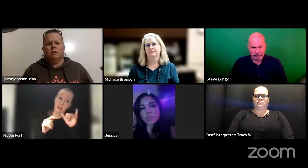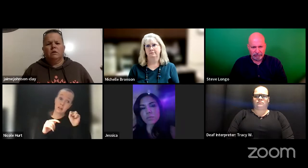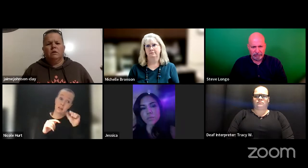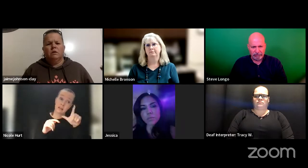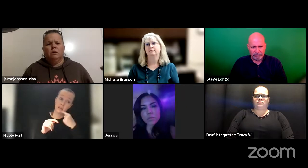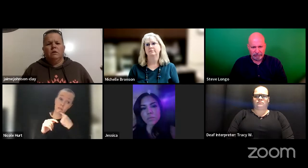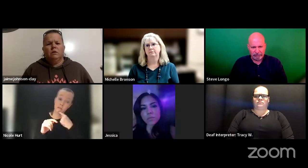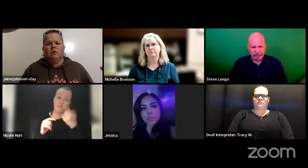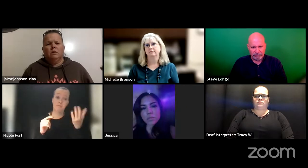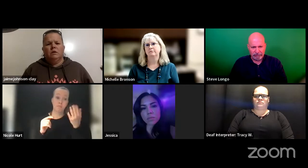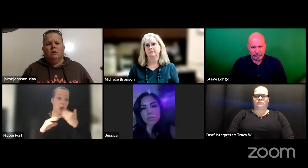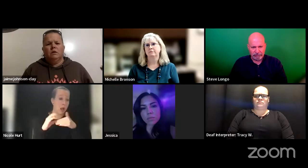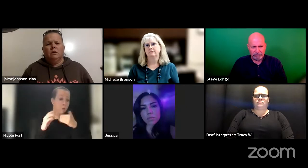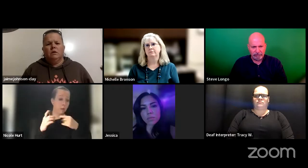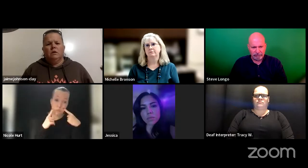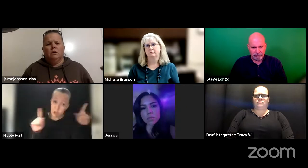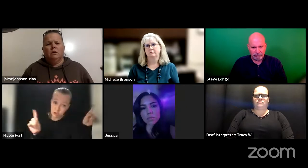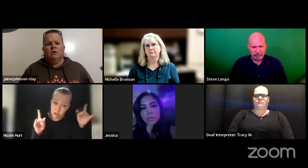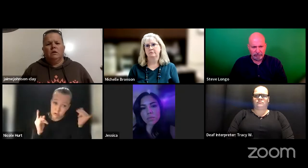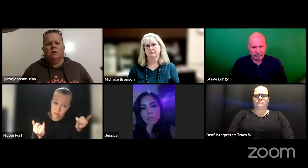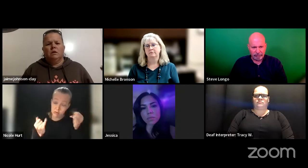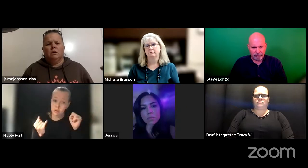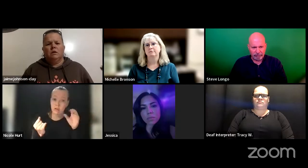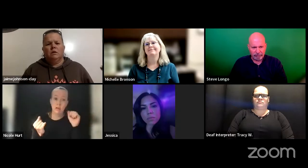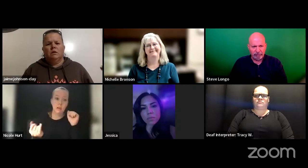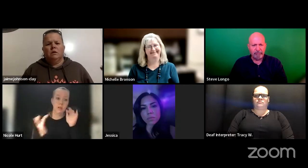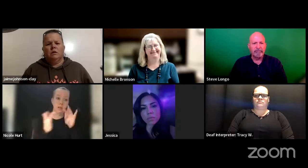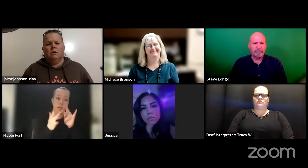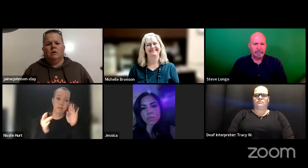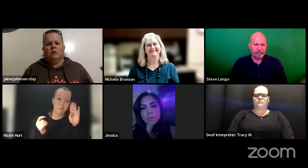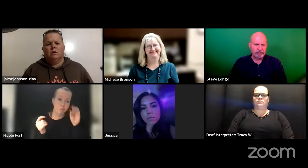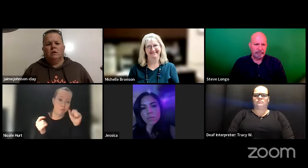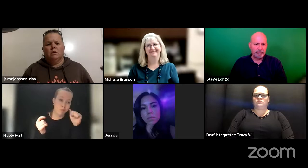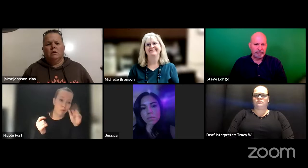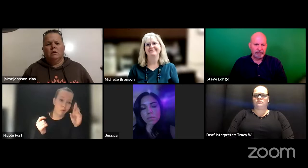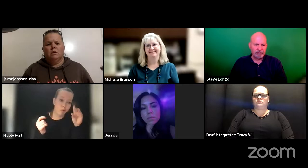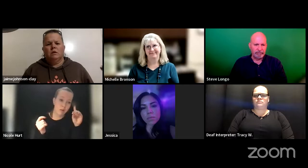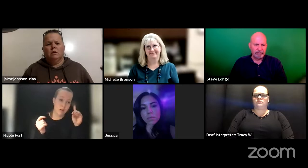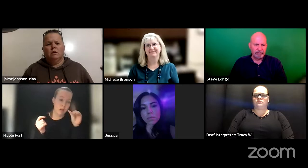would, there are places where you can apply.